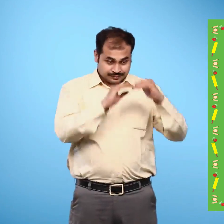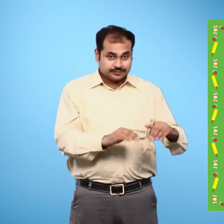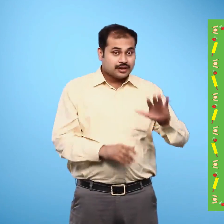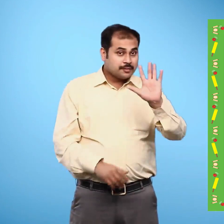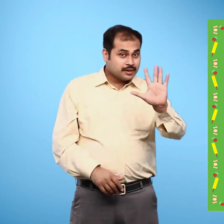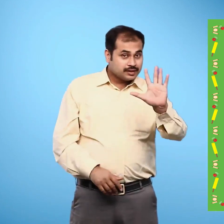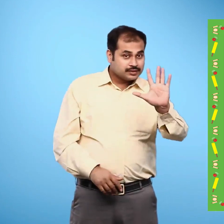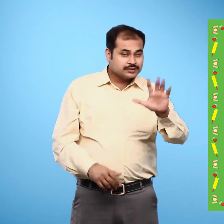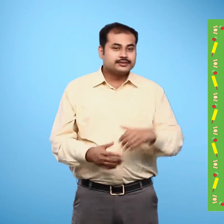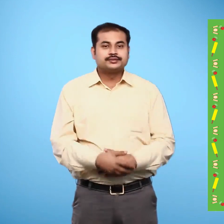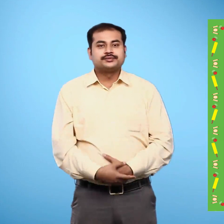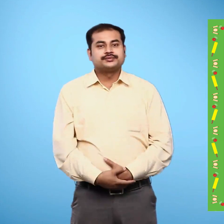5.